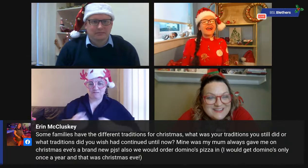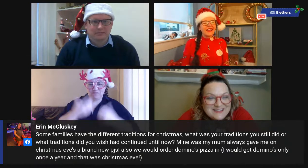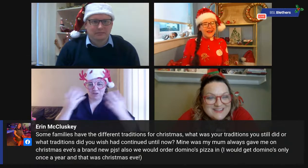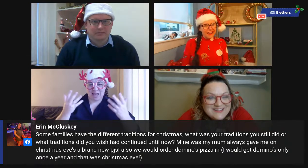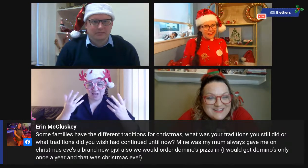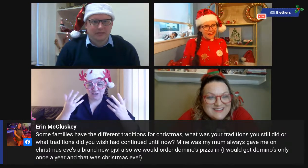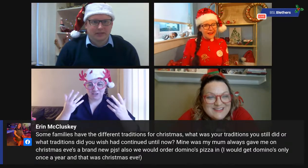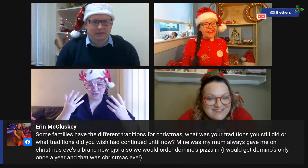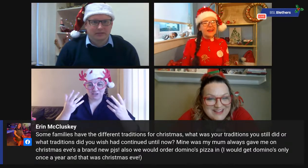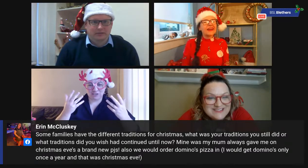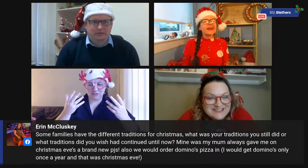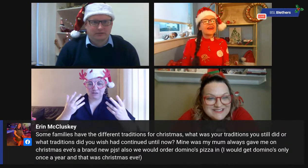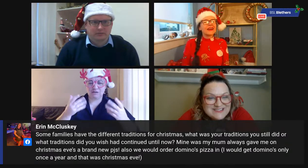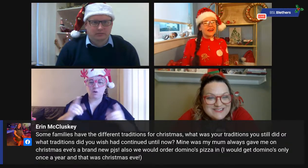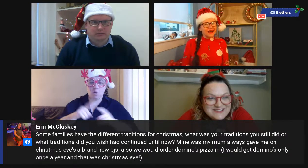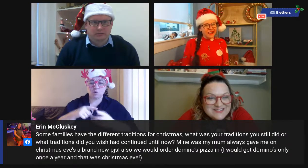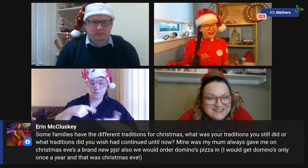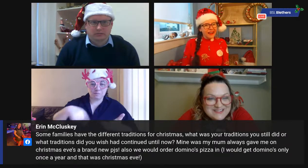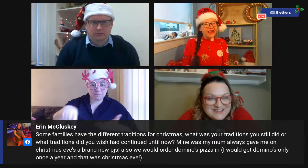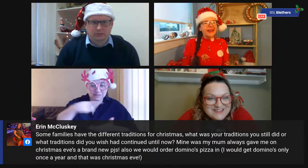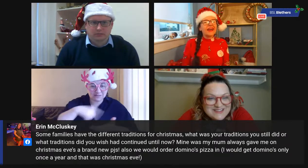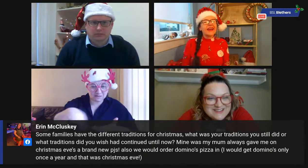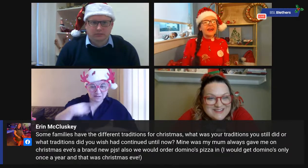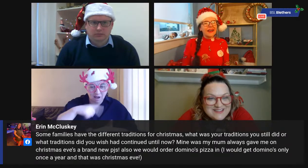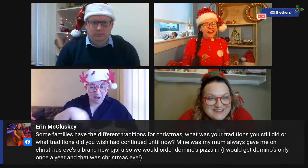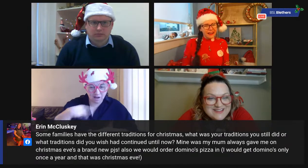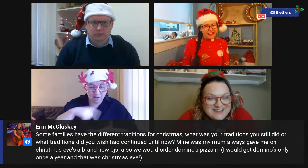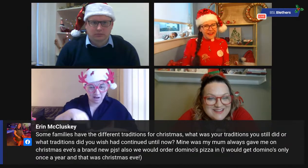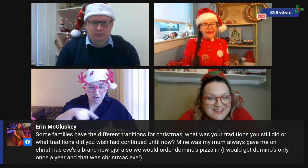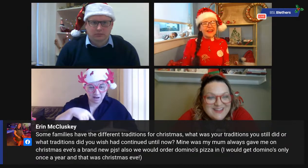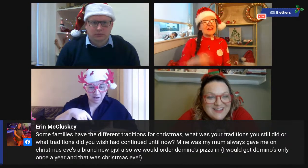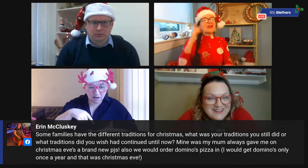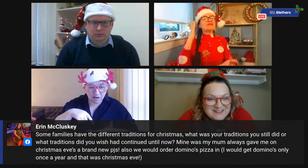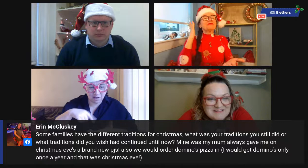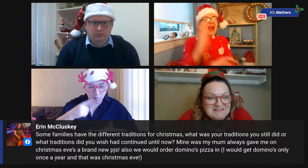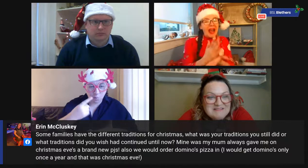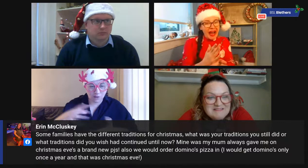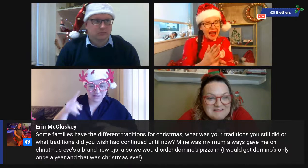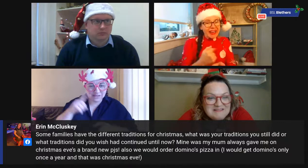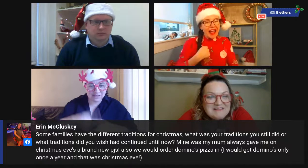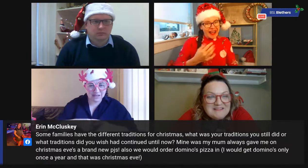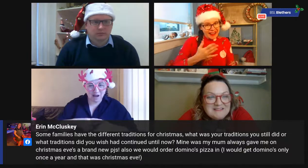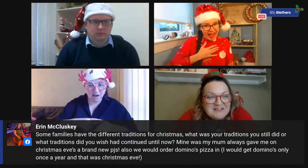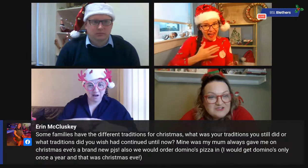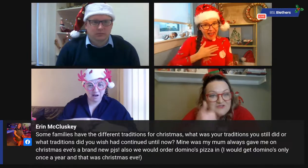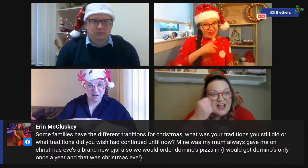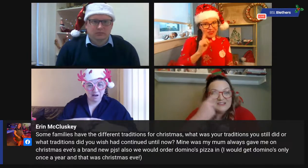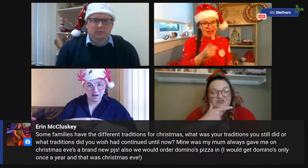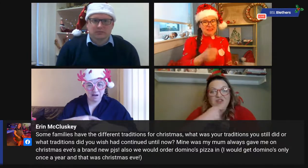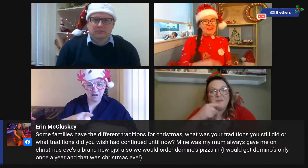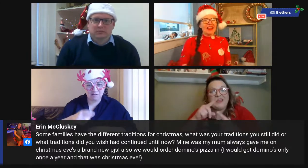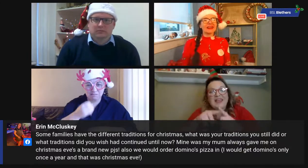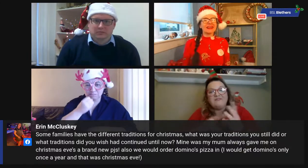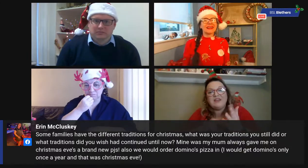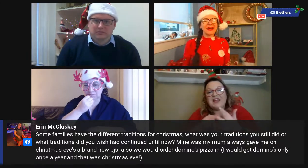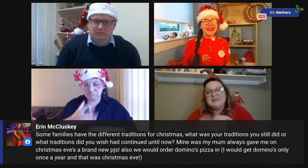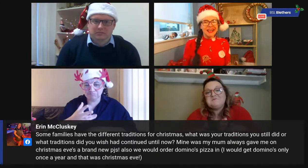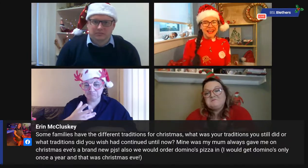Eve. We also got to order pizza at Domino's. I would only get Domino's once a year. Oh, and really? it